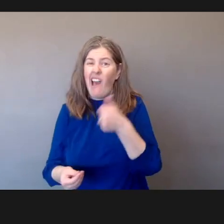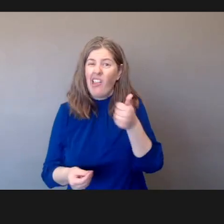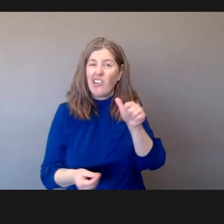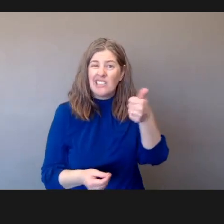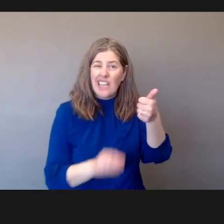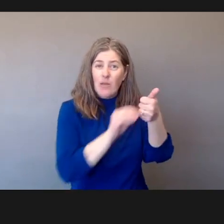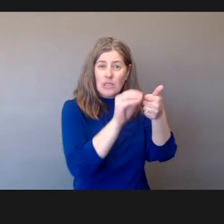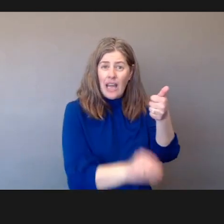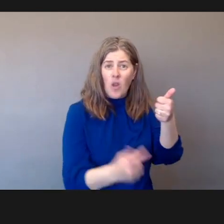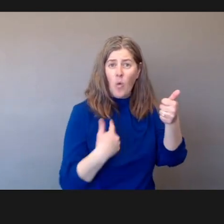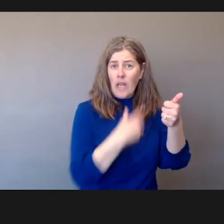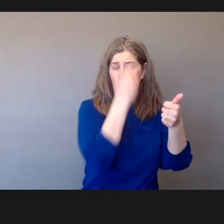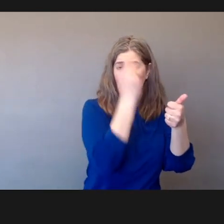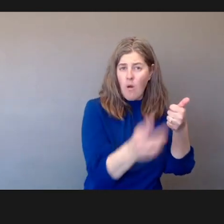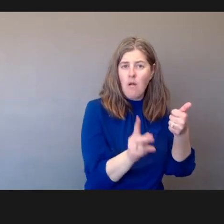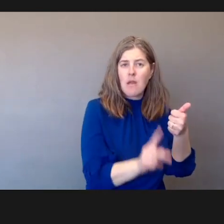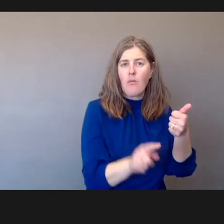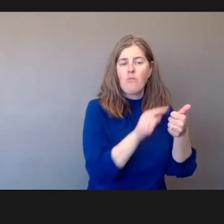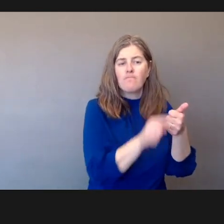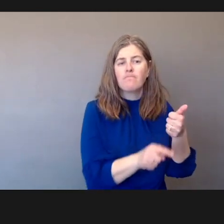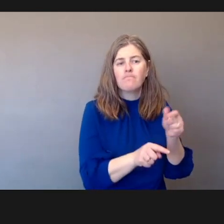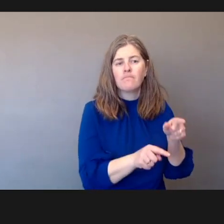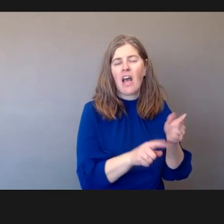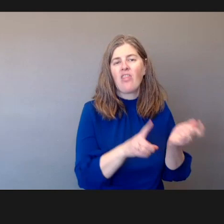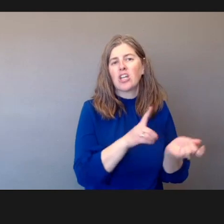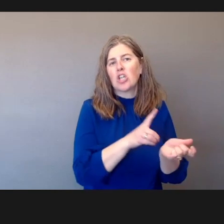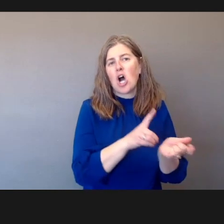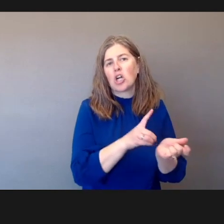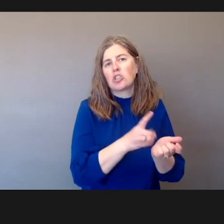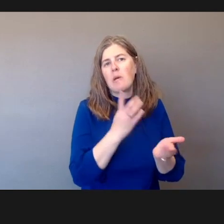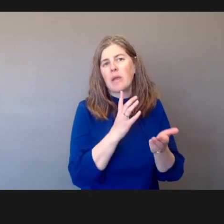we report are people where the doctor might have